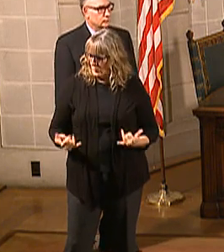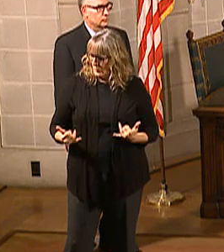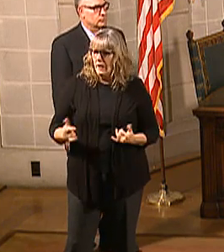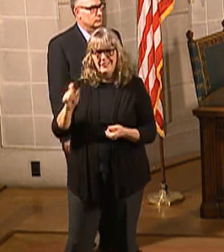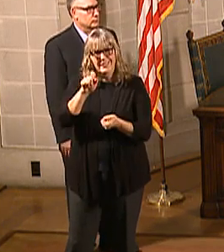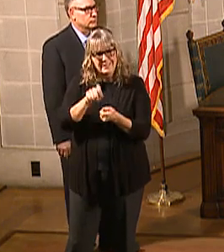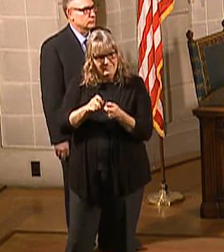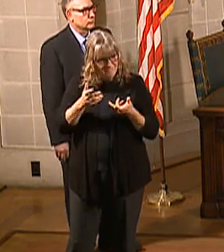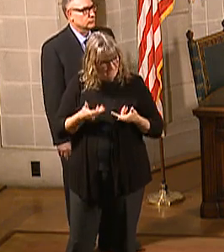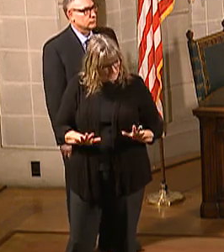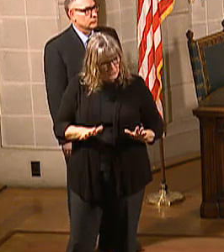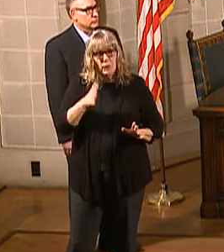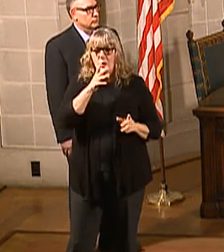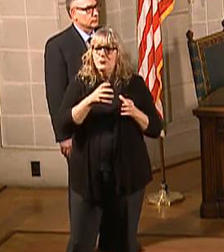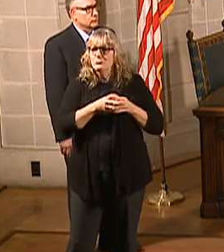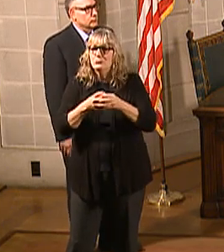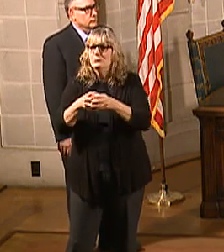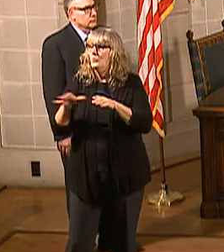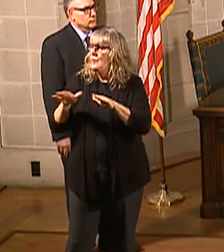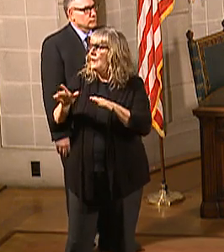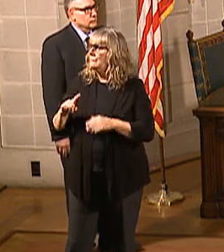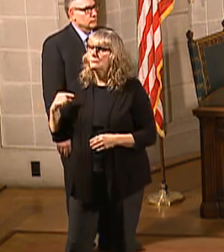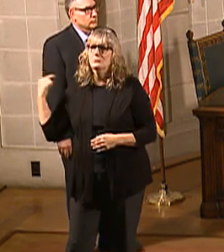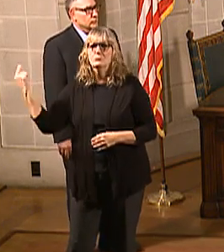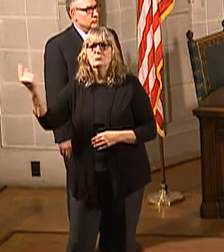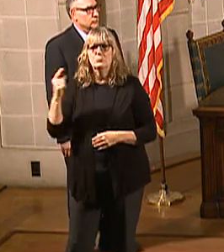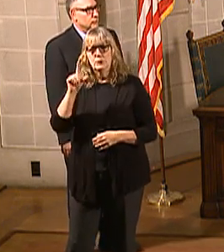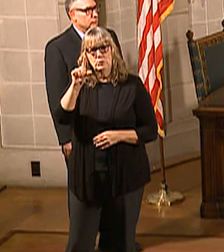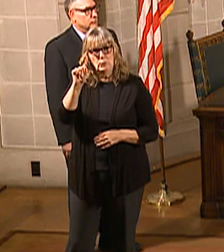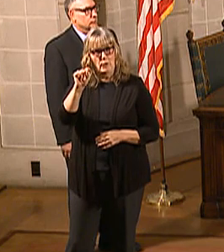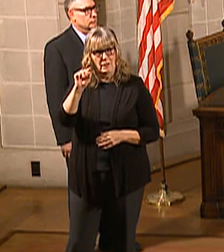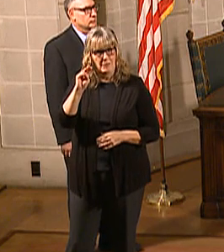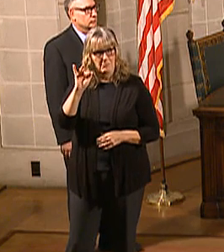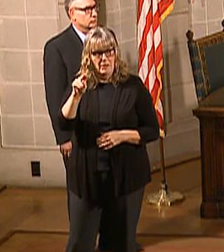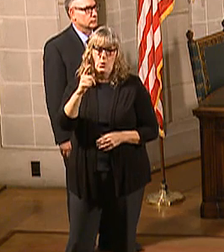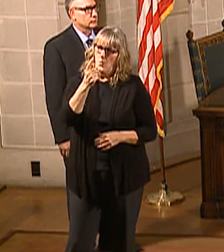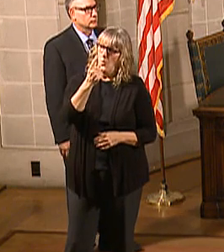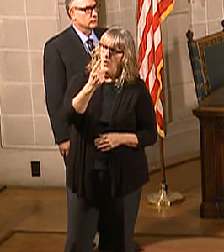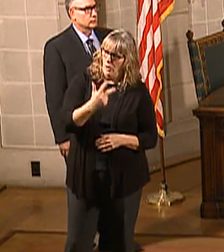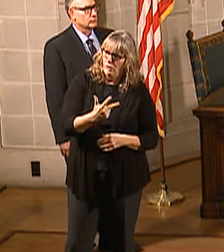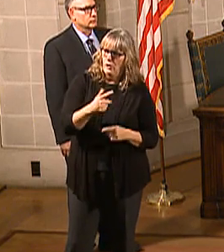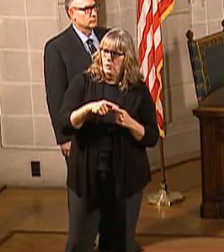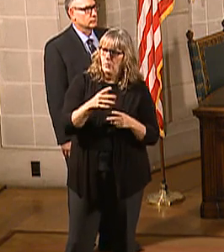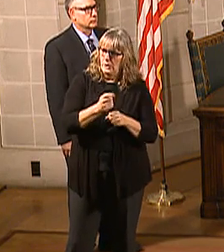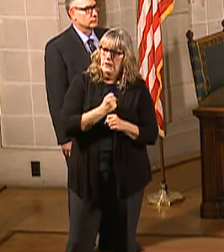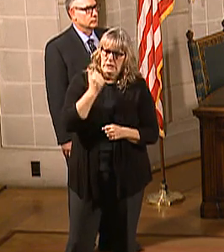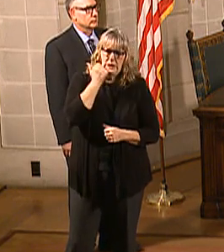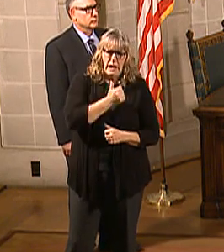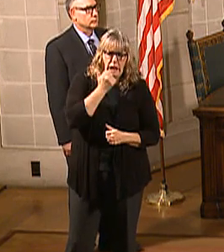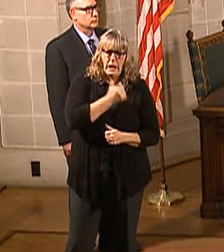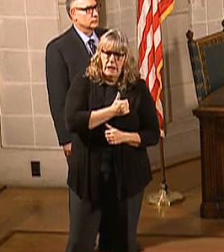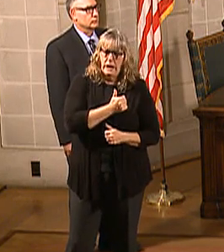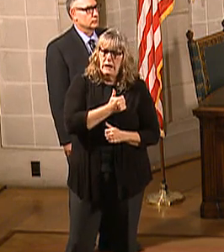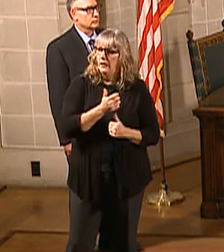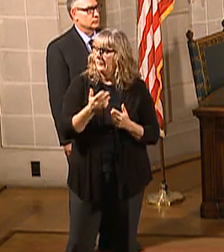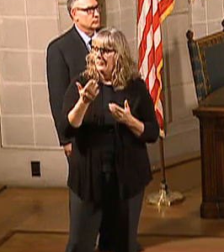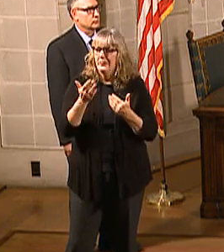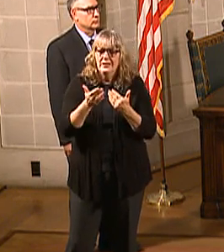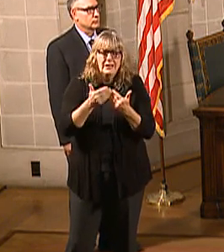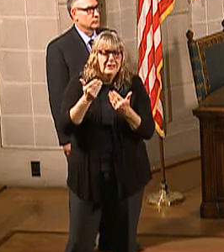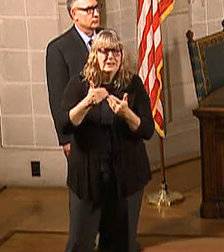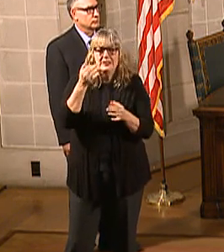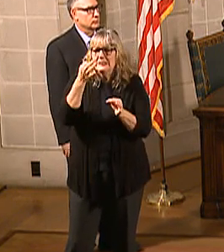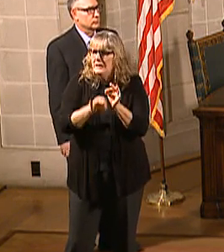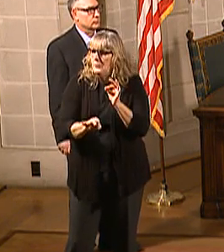going to do. We're going to walk for 20 minutes, which is about 1/3 of what you're recommended to get on a daily basis. It's simple, it's easy, and it